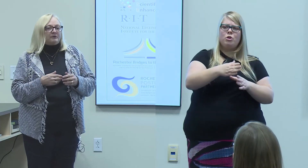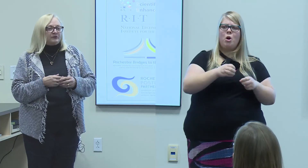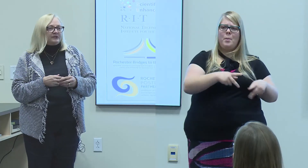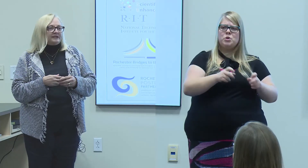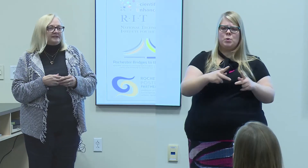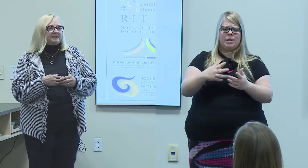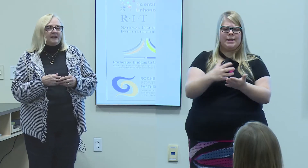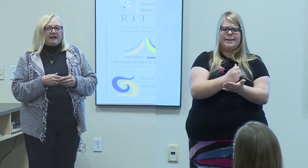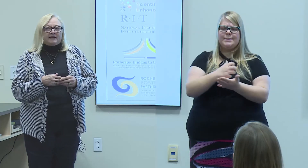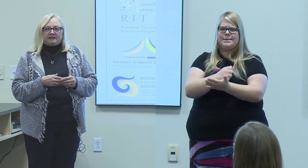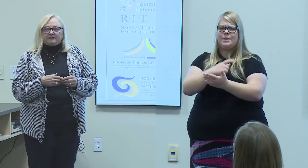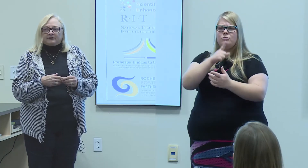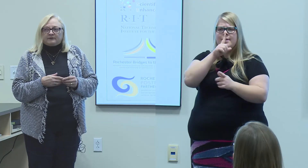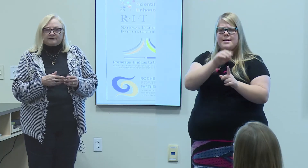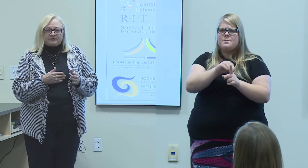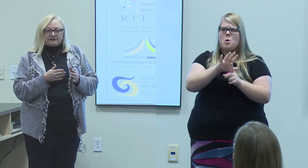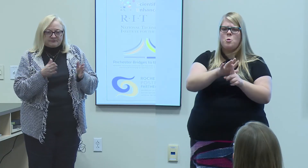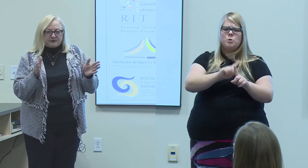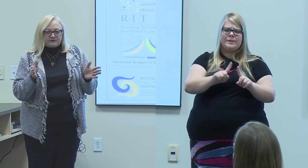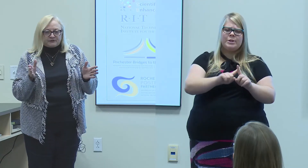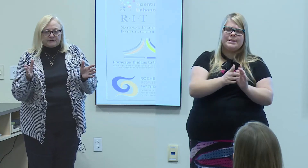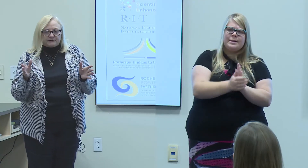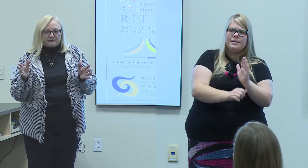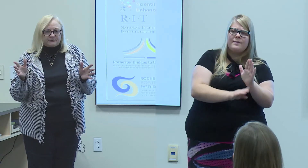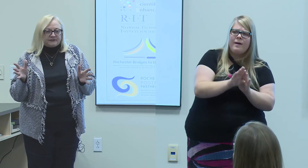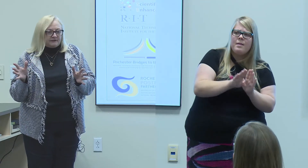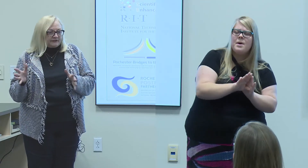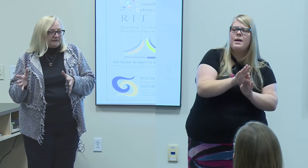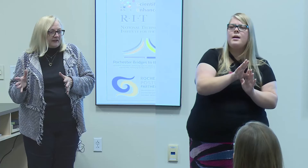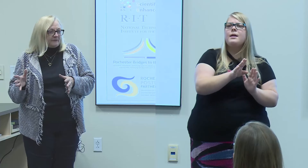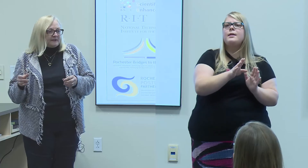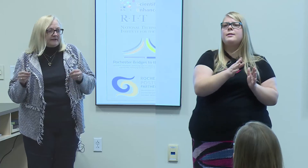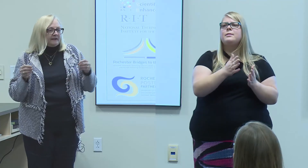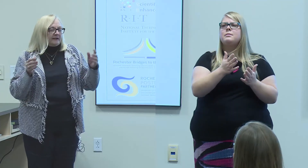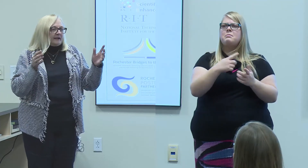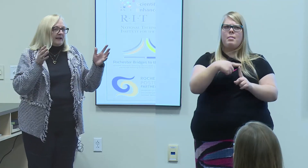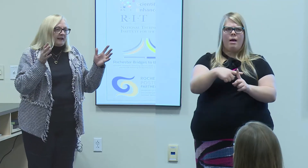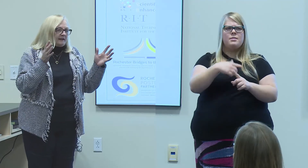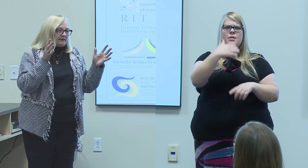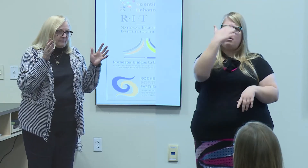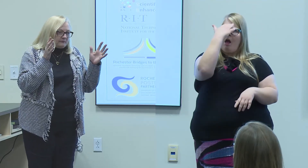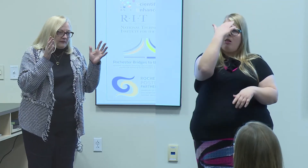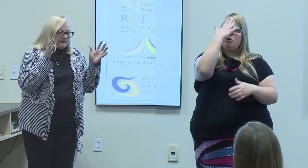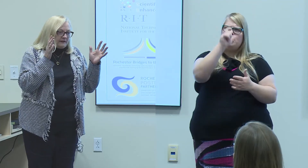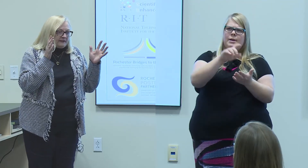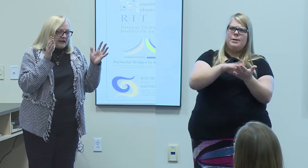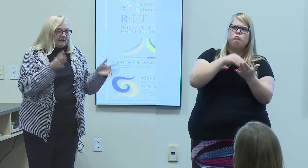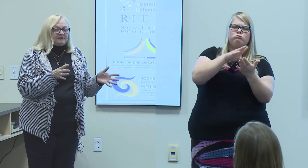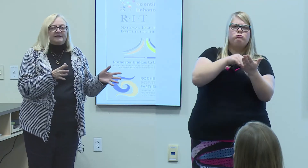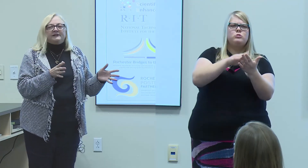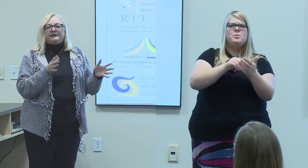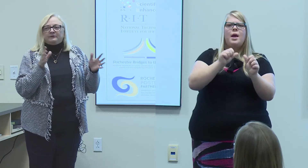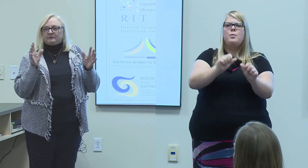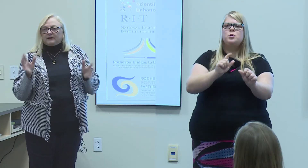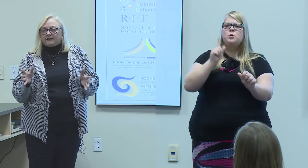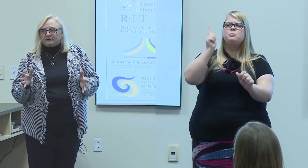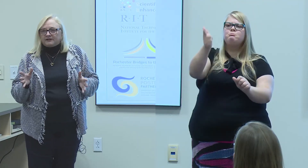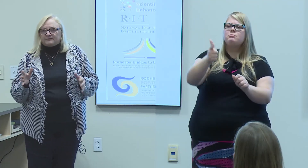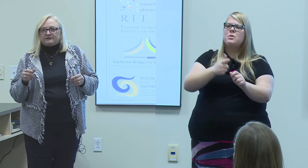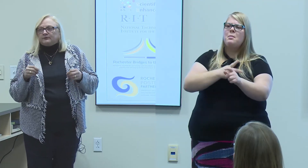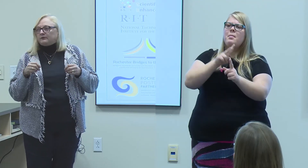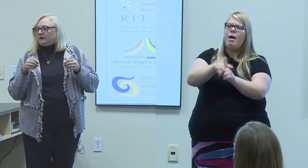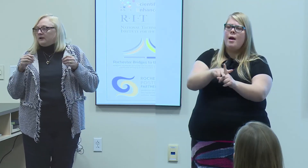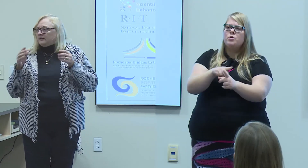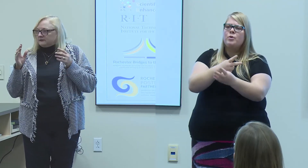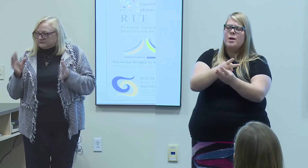career opportunities and get those exposure to skill development and the knowledge they need to apply to